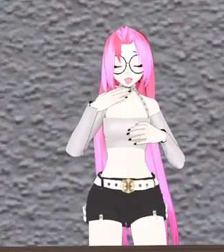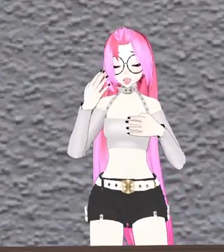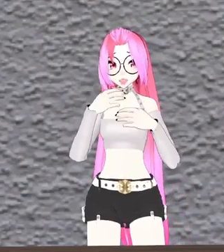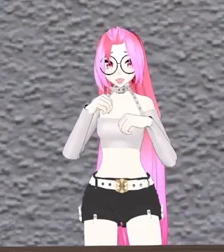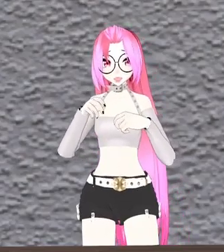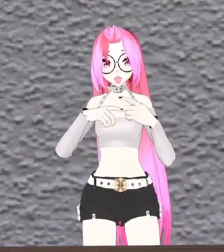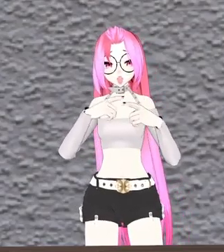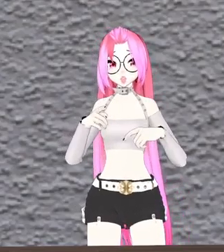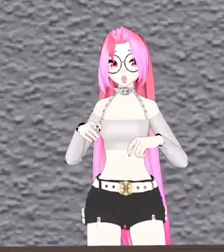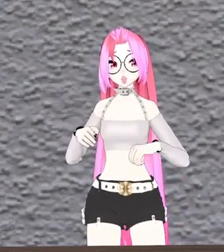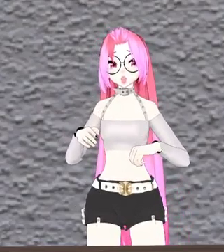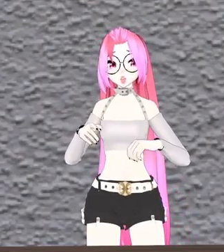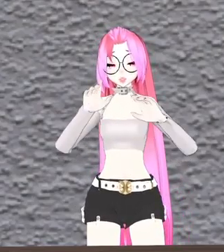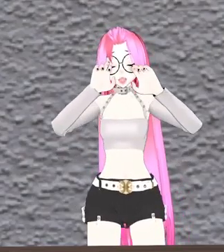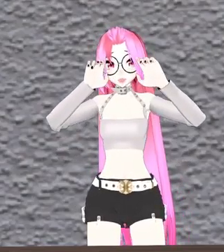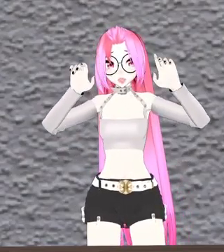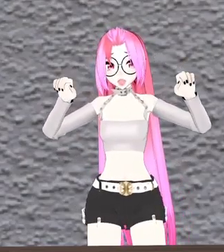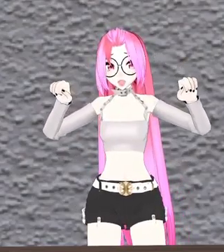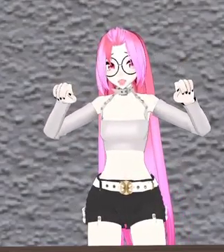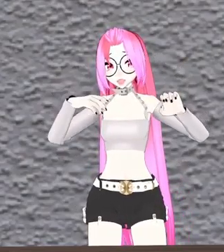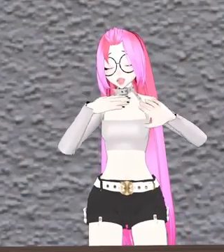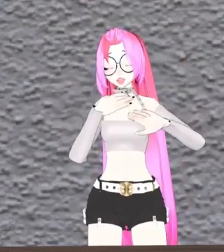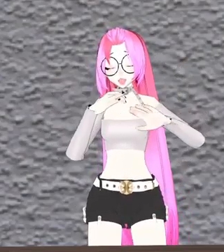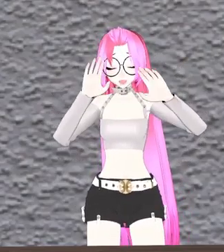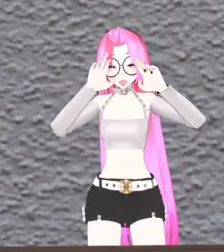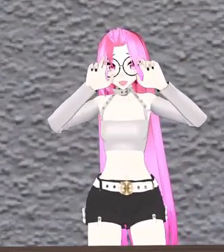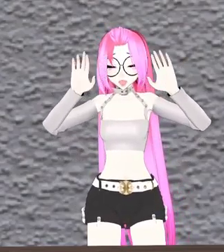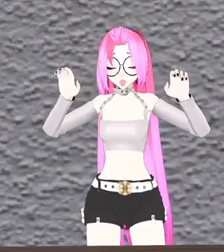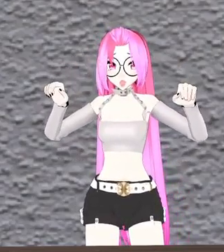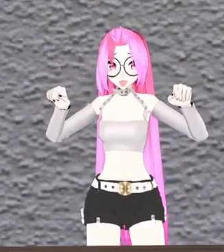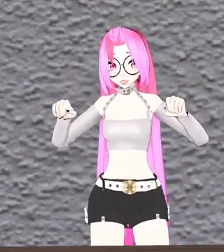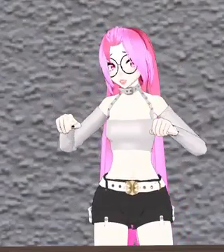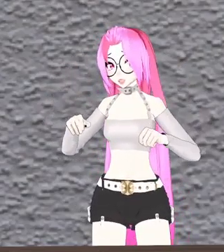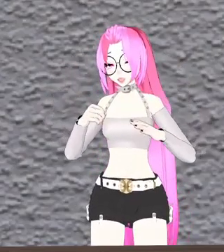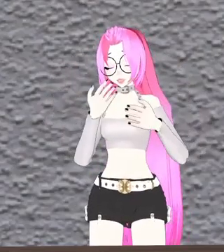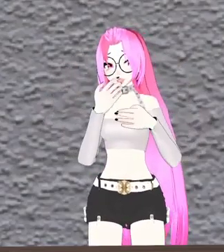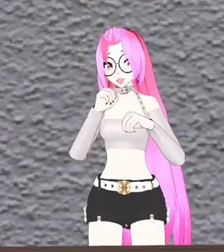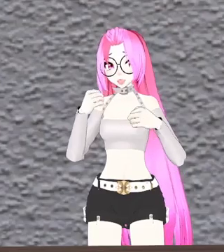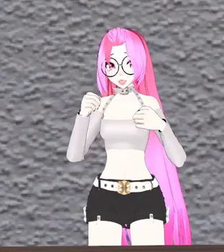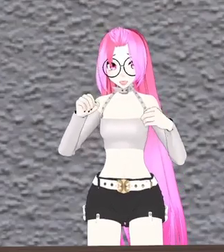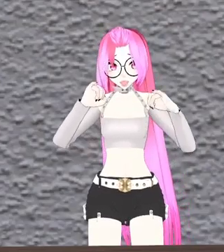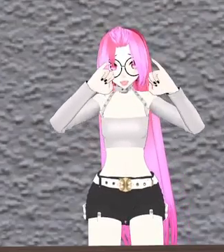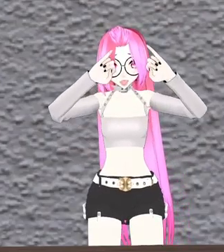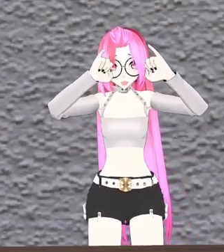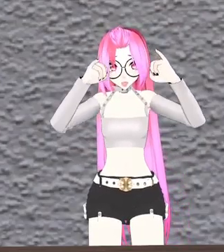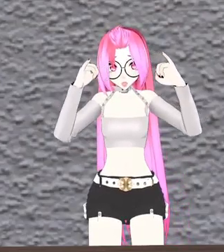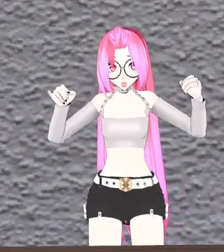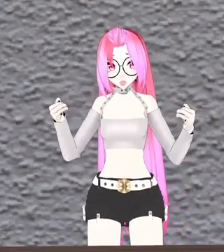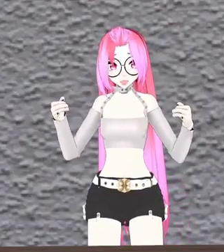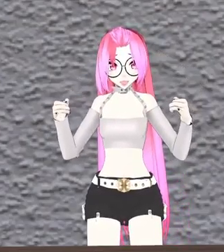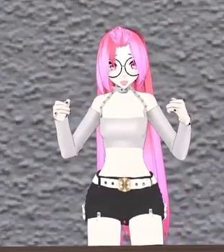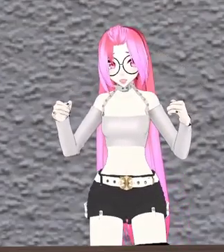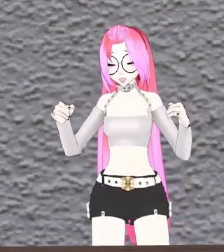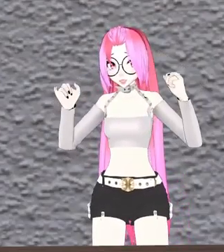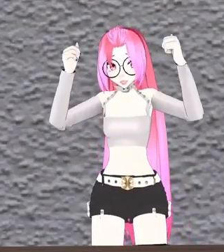want my name sign to be hot dog because I like hot dogs, and you just make your name sign hot dog with a J,